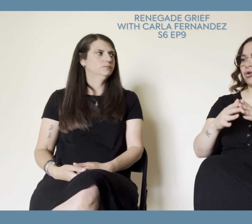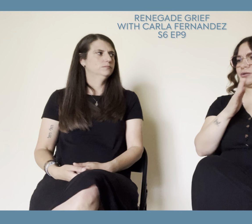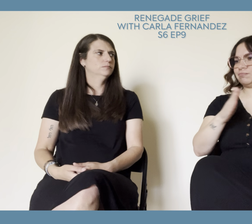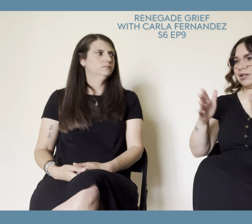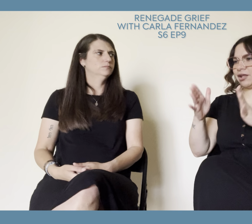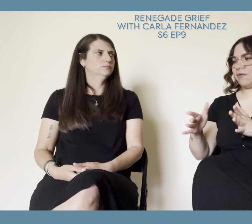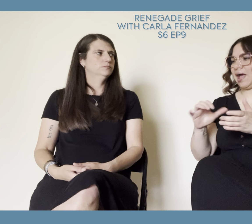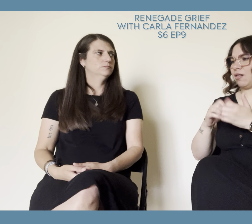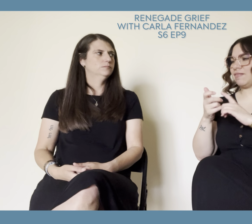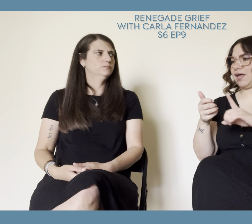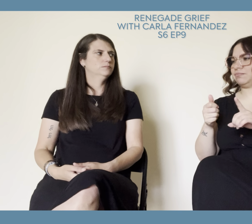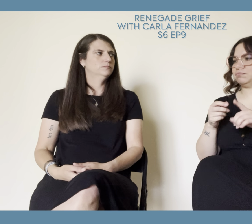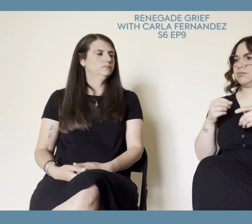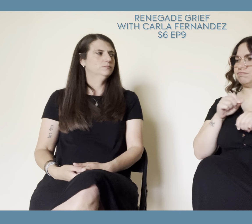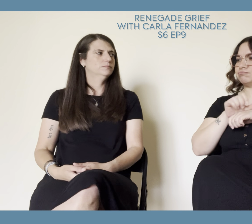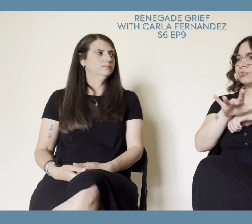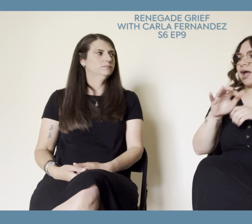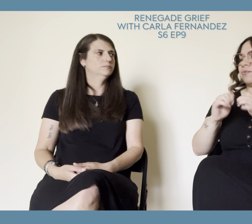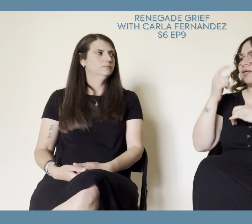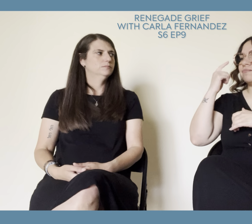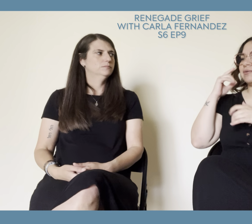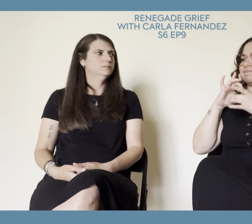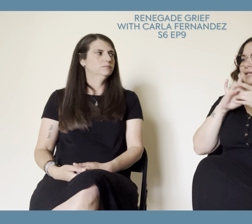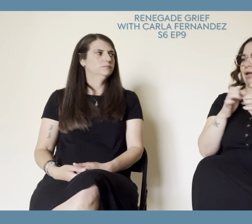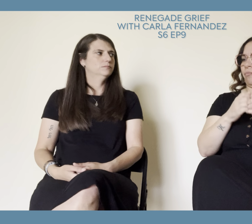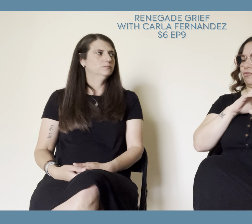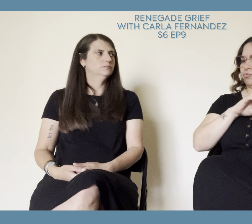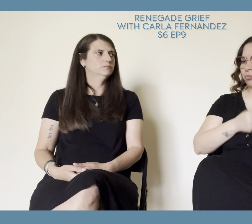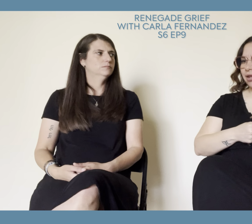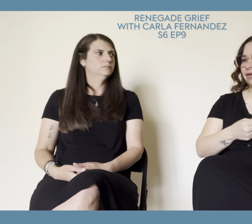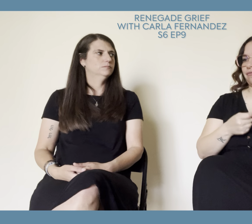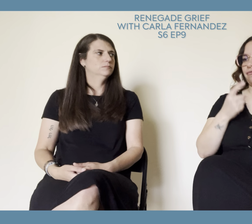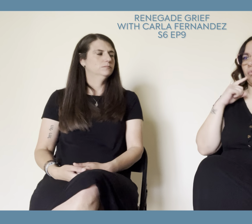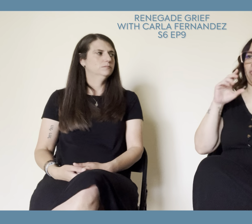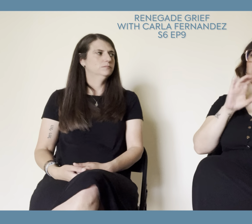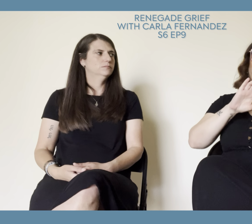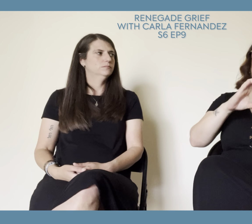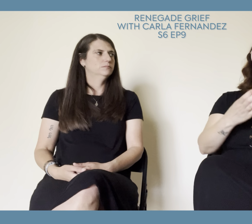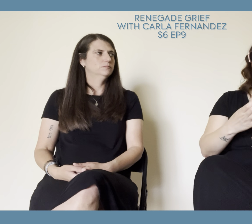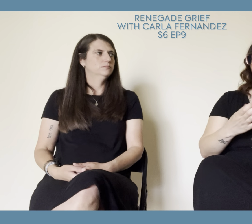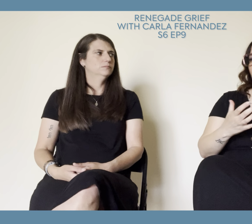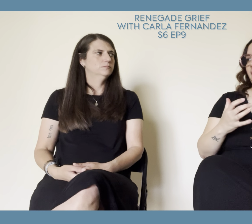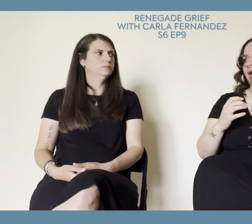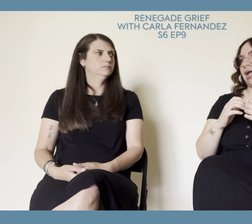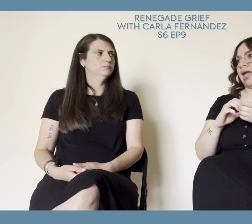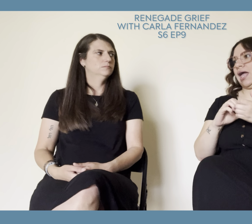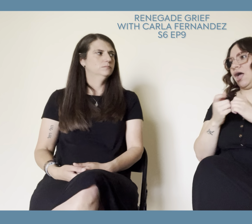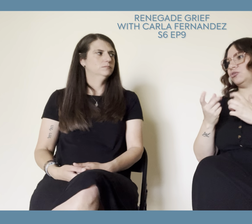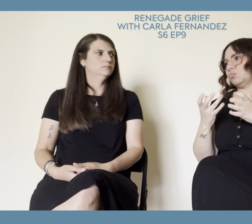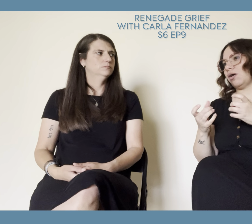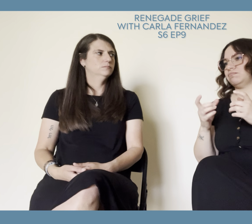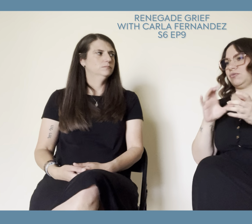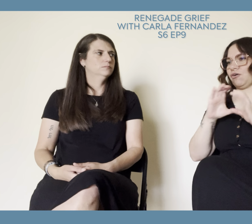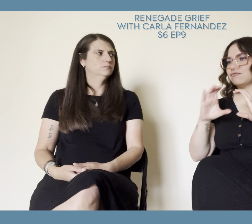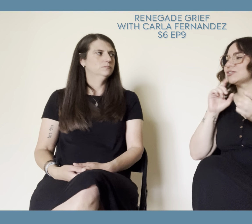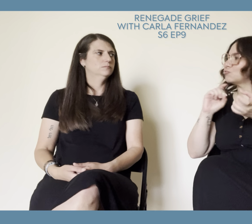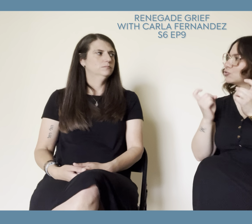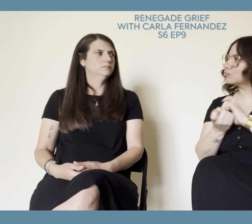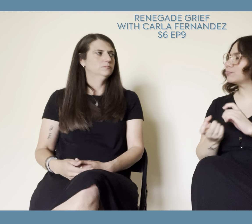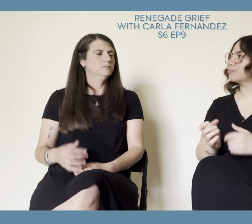the way you thought about grief culturally, how you might change the conversation? I remember around that time